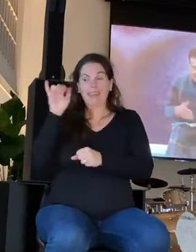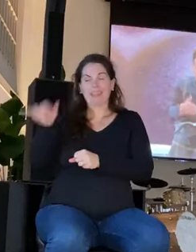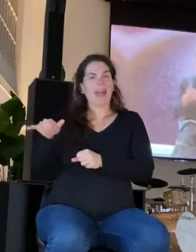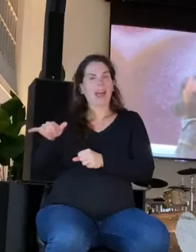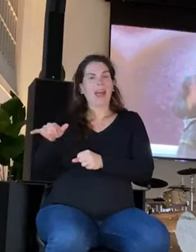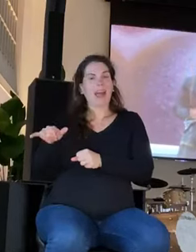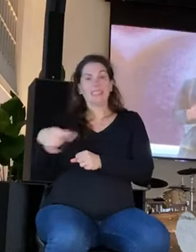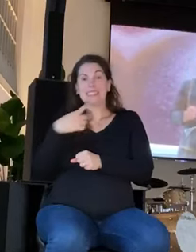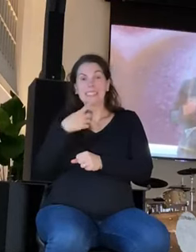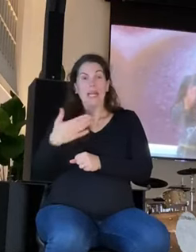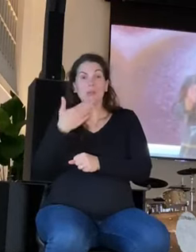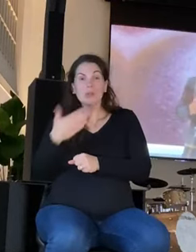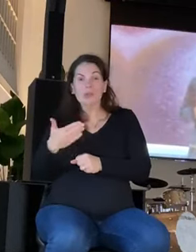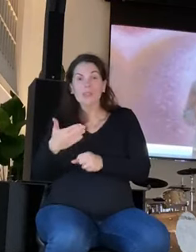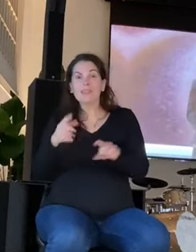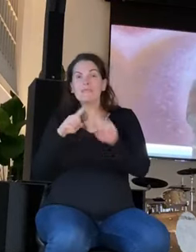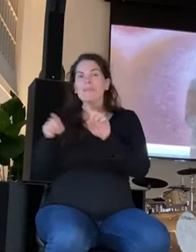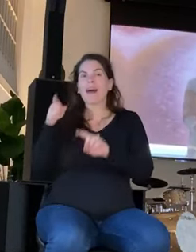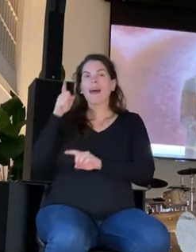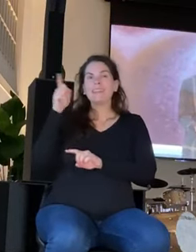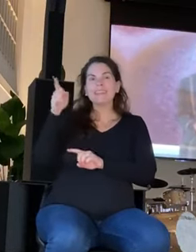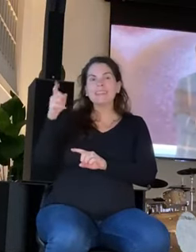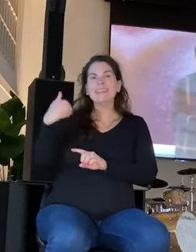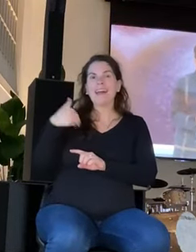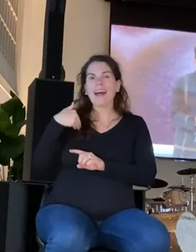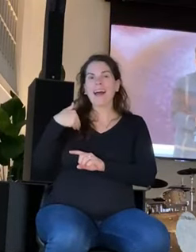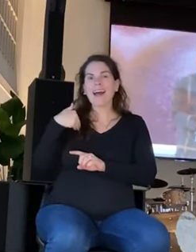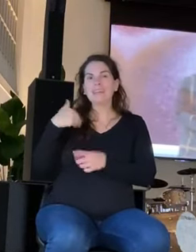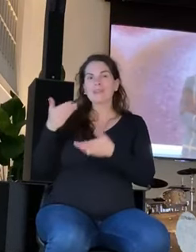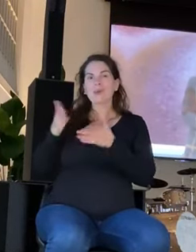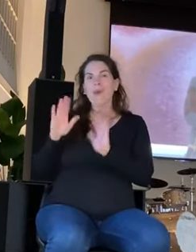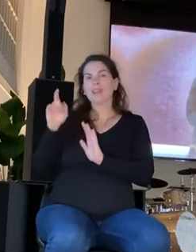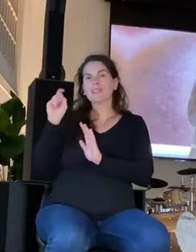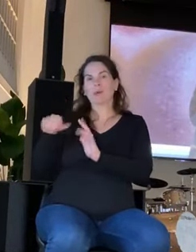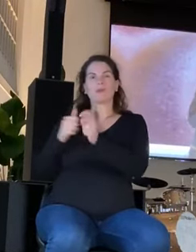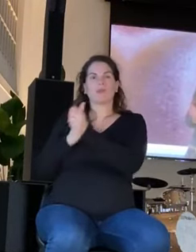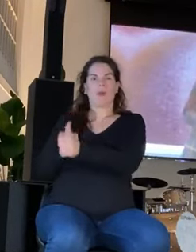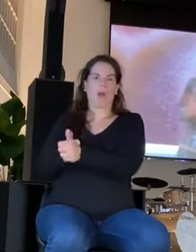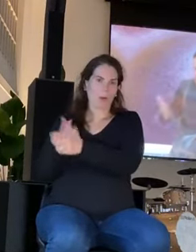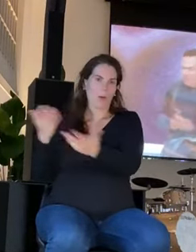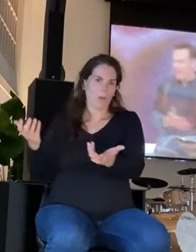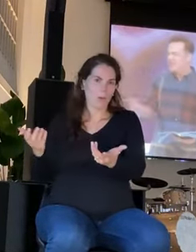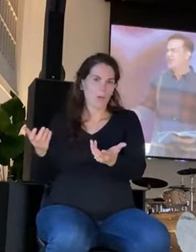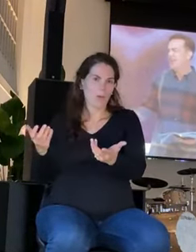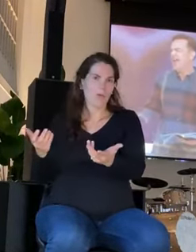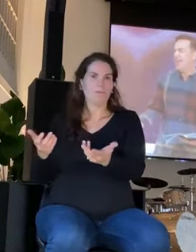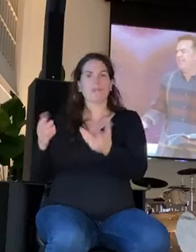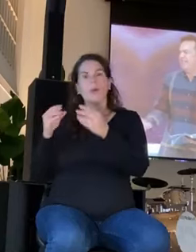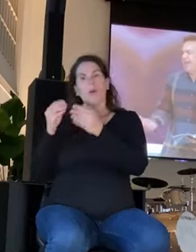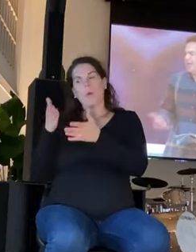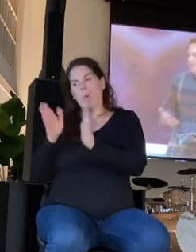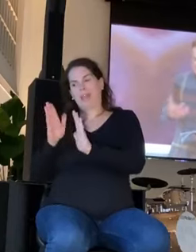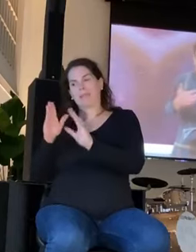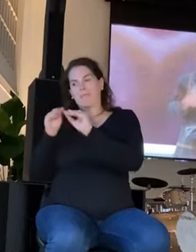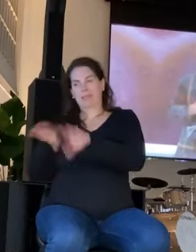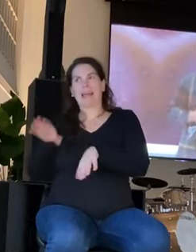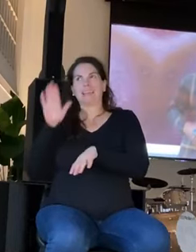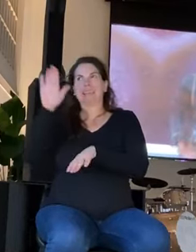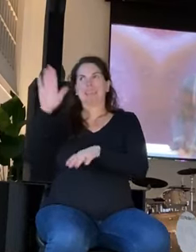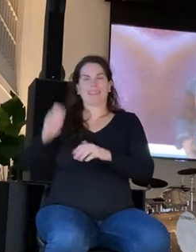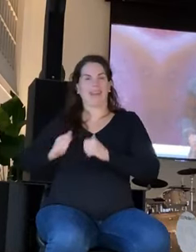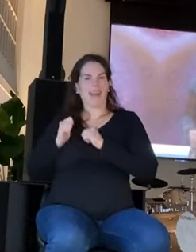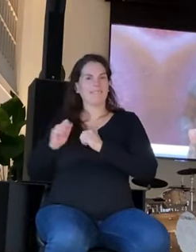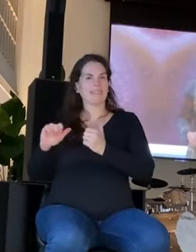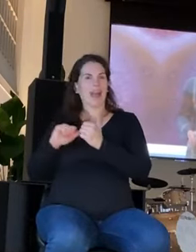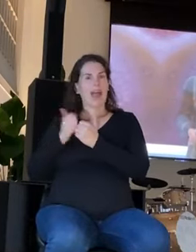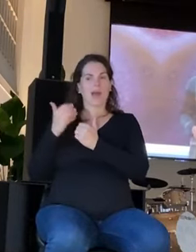He says it's actually good, but he's got a way that we're supposed to use it in a way that blesses our life. How it's supposed to